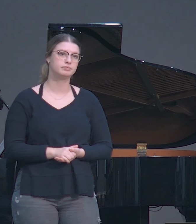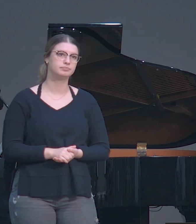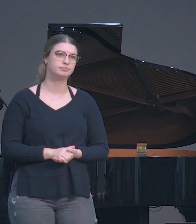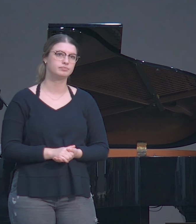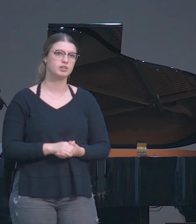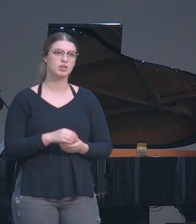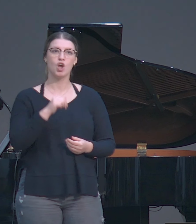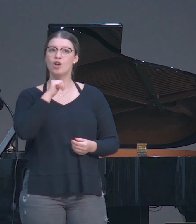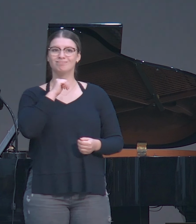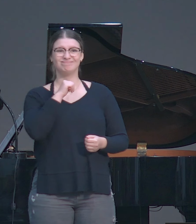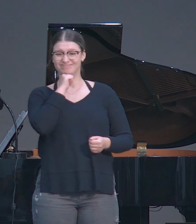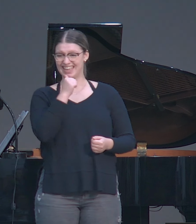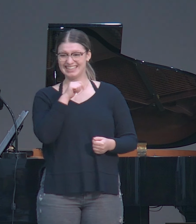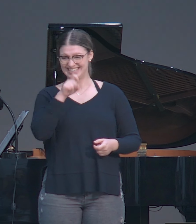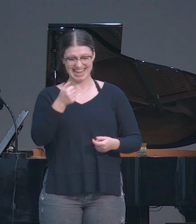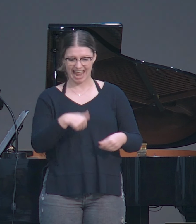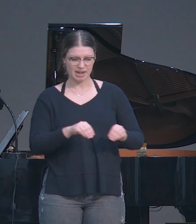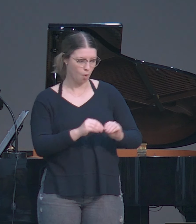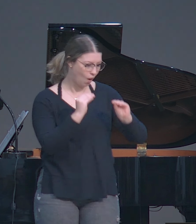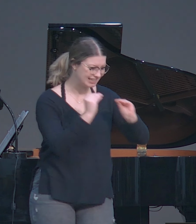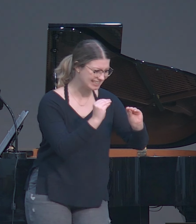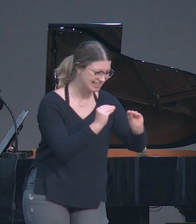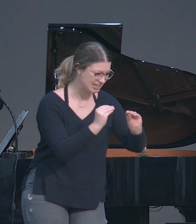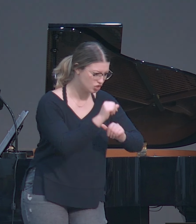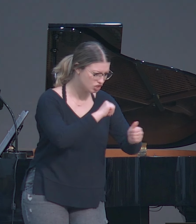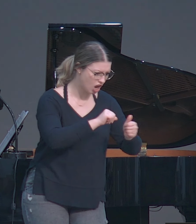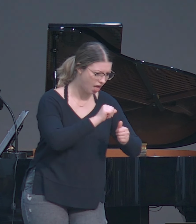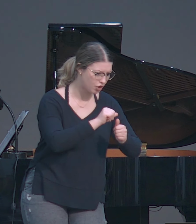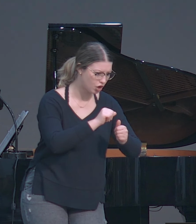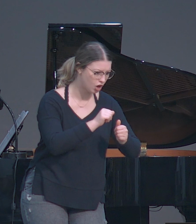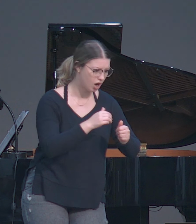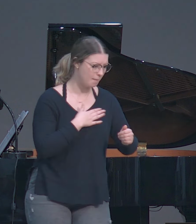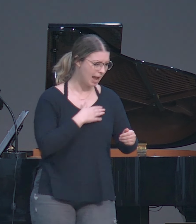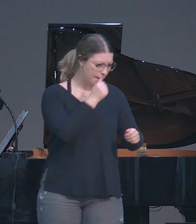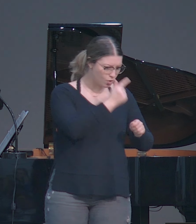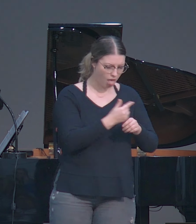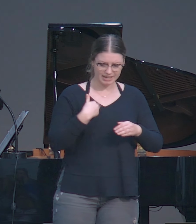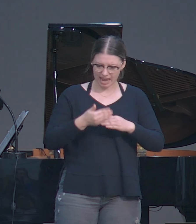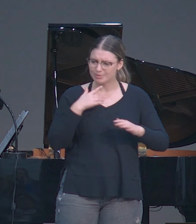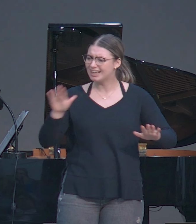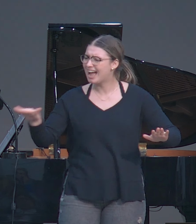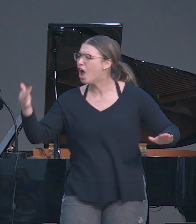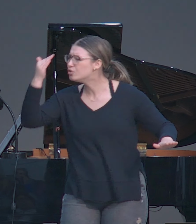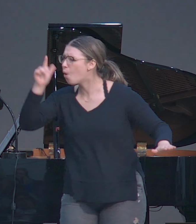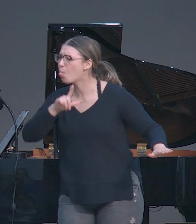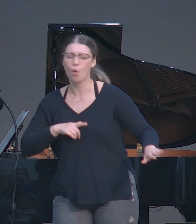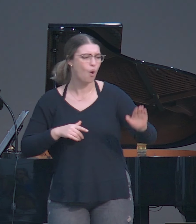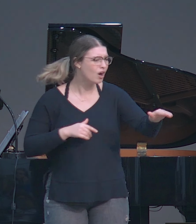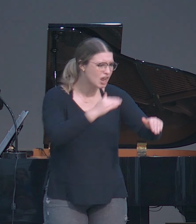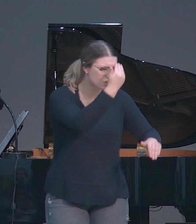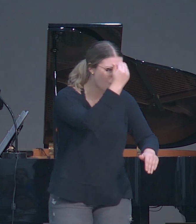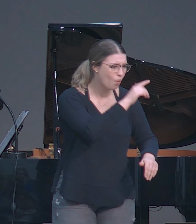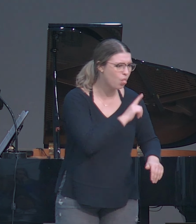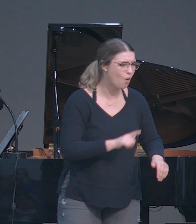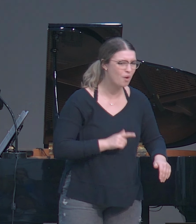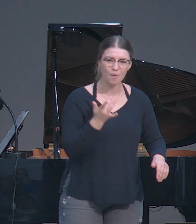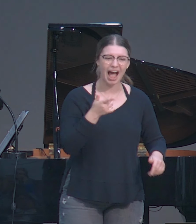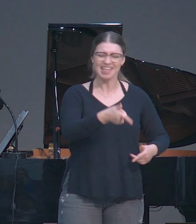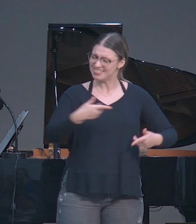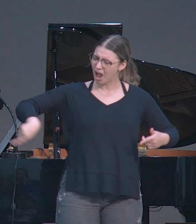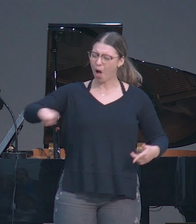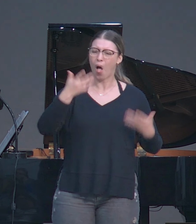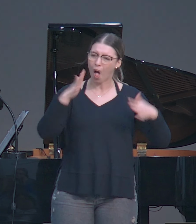no longer shall each one teach his neighbor and each his brother, saying, know the Lord, for they shall